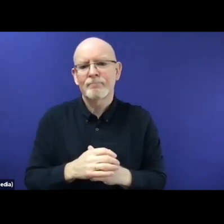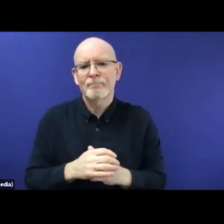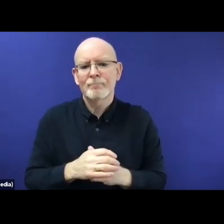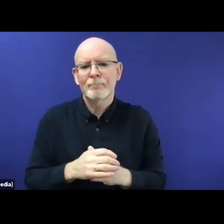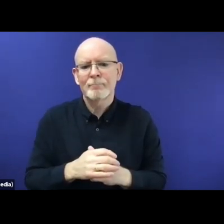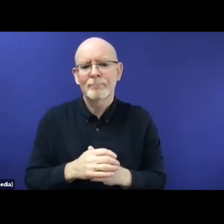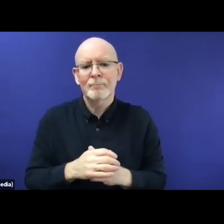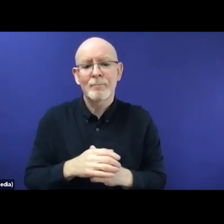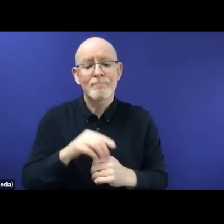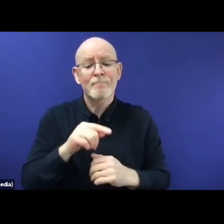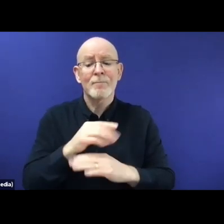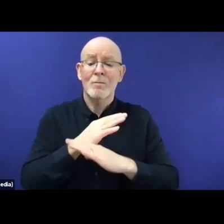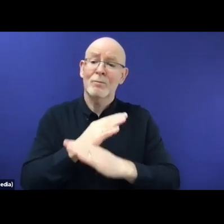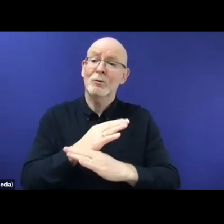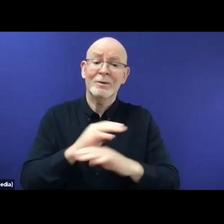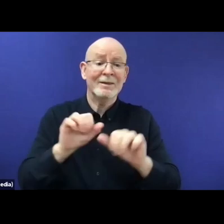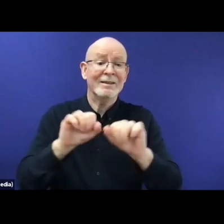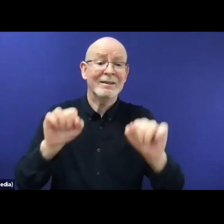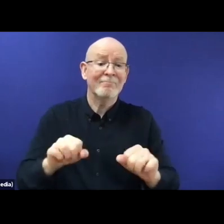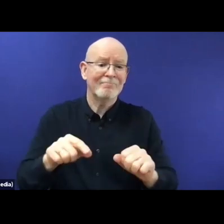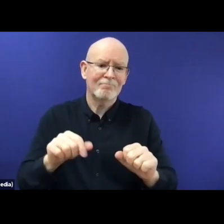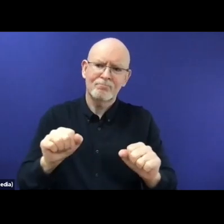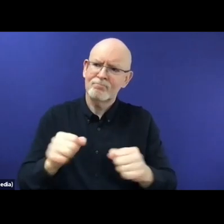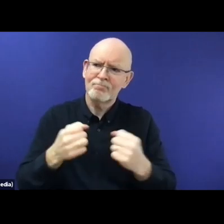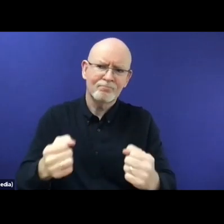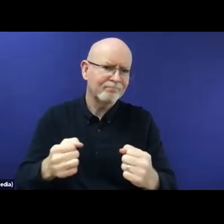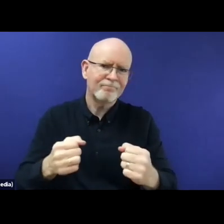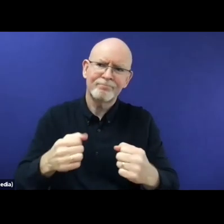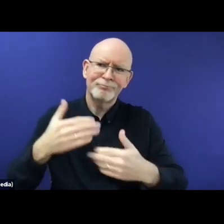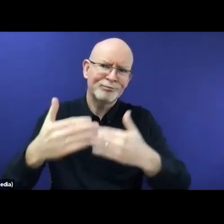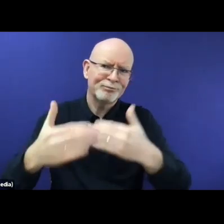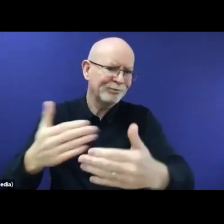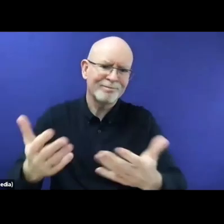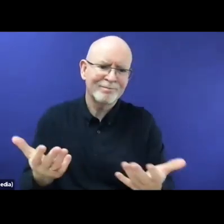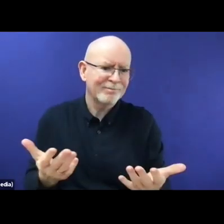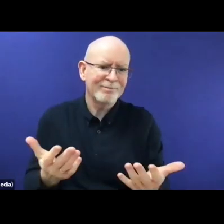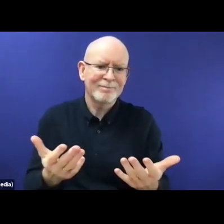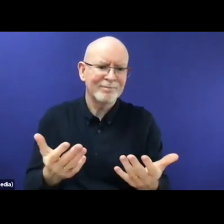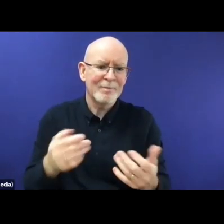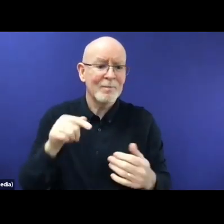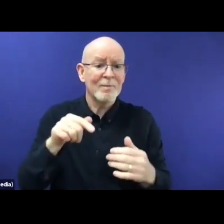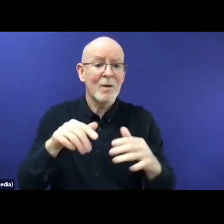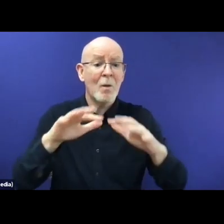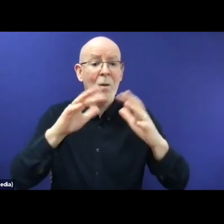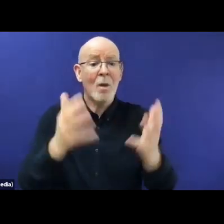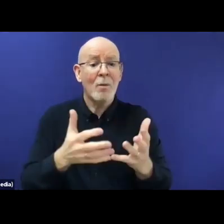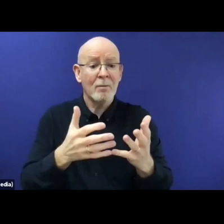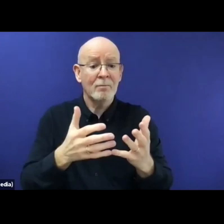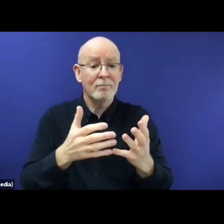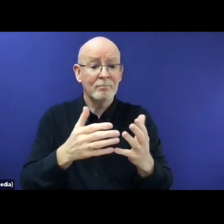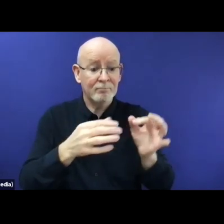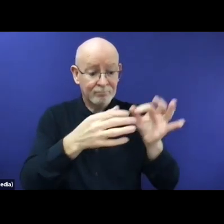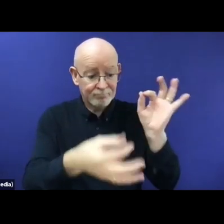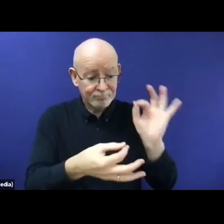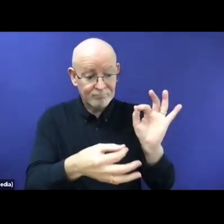Global Compact relies on existing treaties and on UNHCR's mandate. That's a given. So it tries to